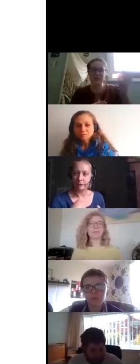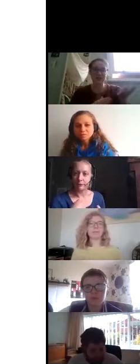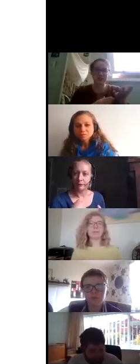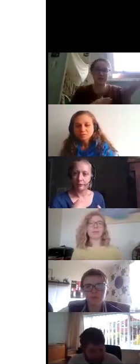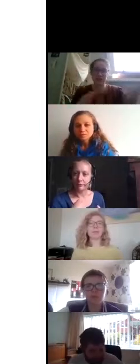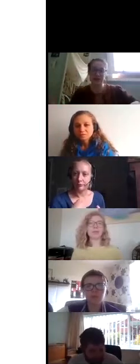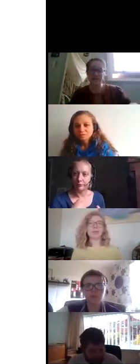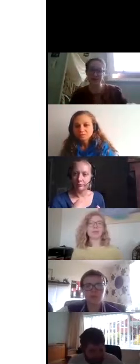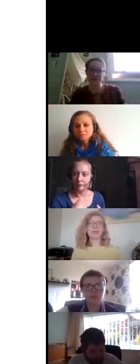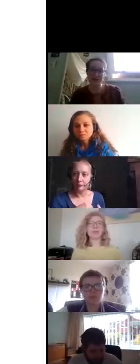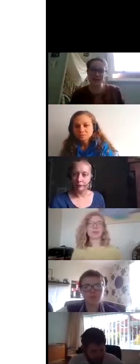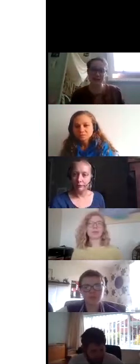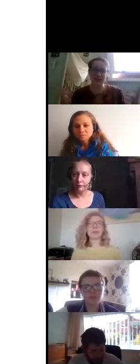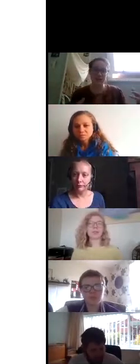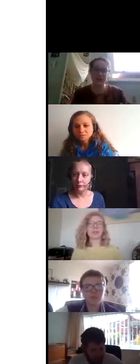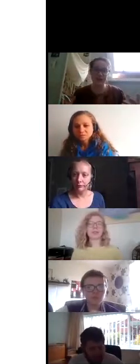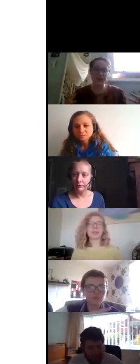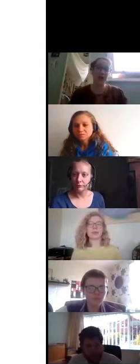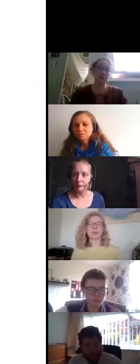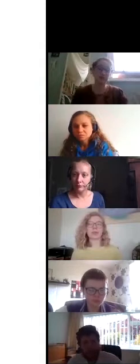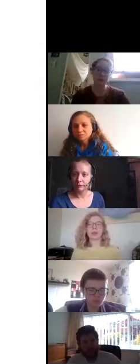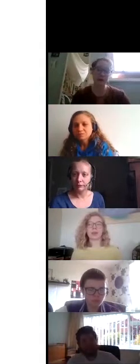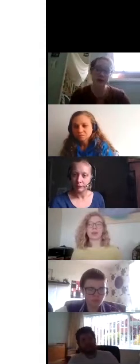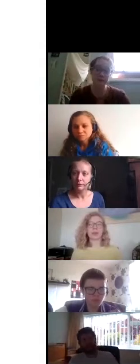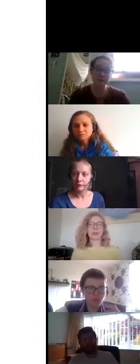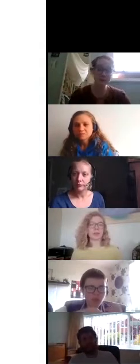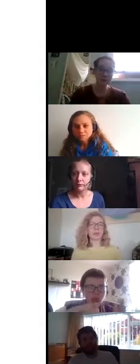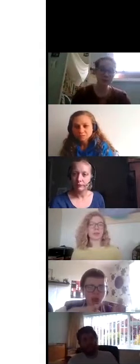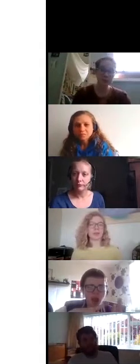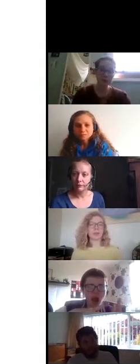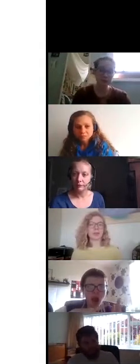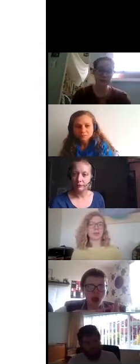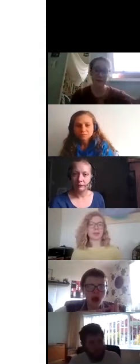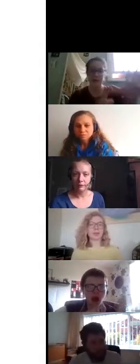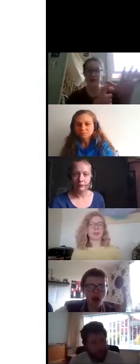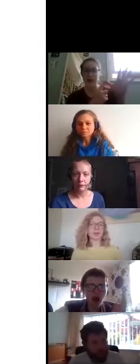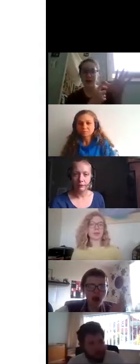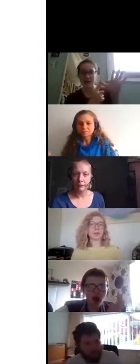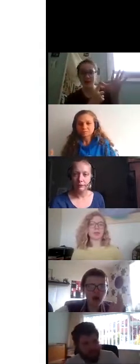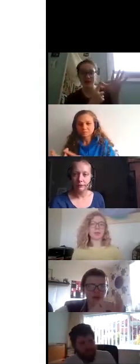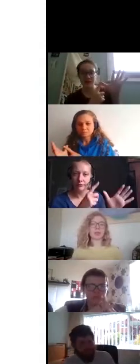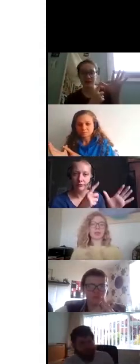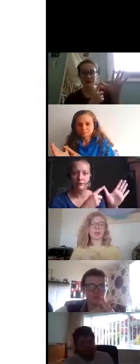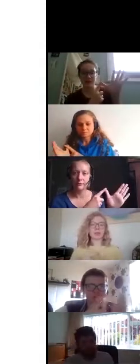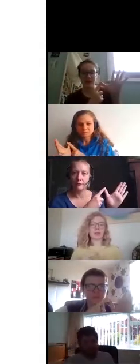relates, each shape relates to the letter, then it helps you to remember it. So A,